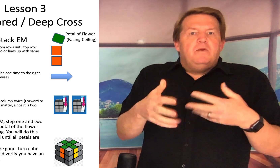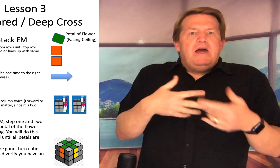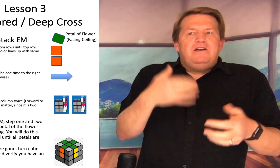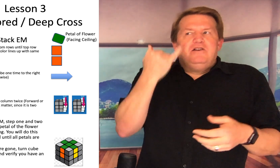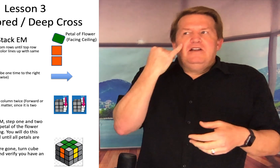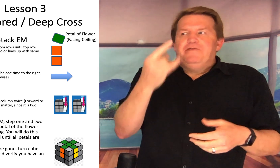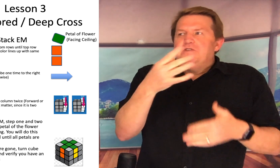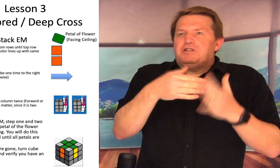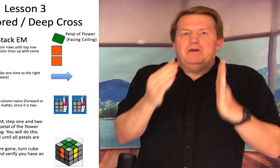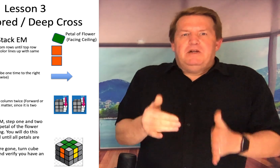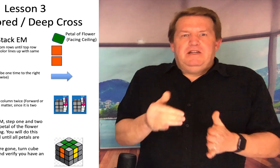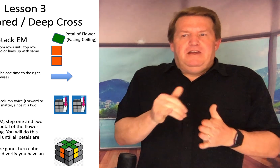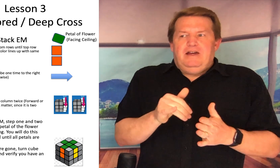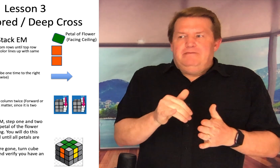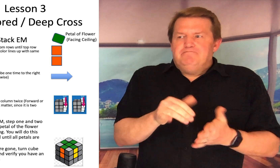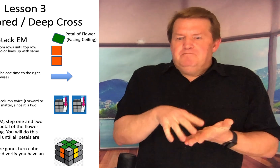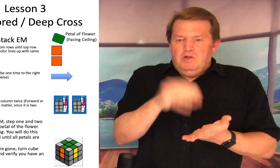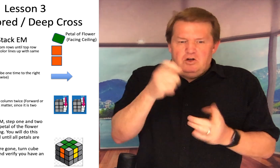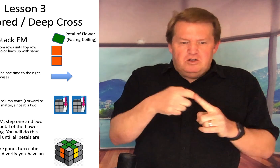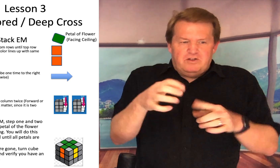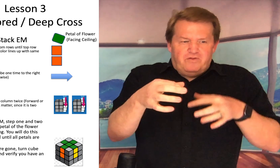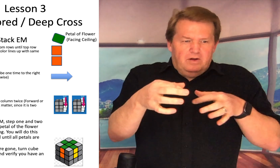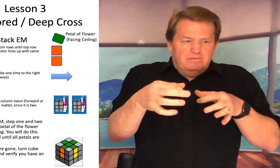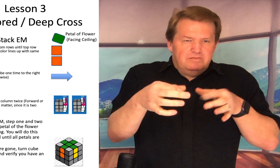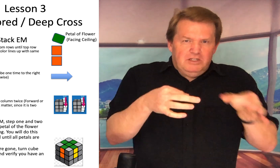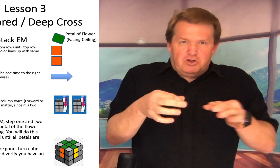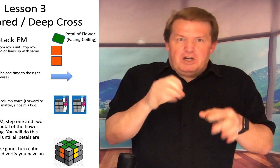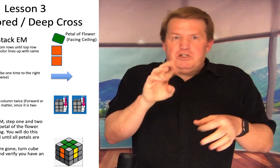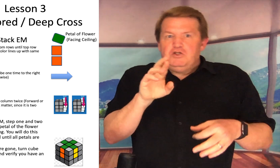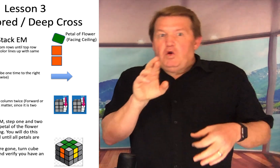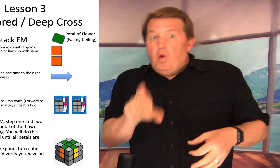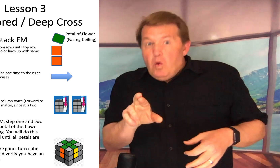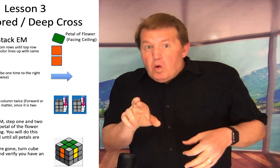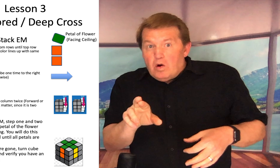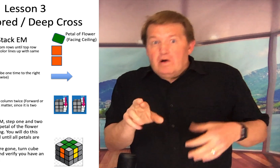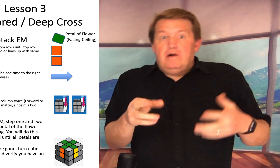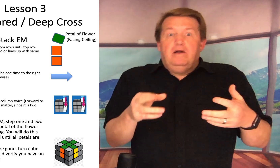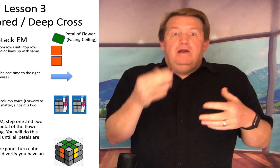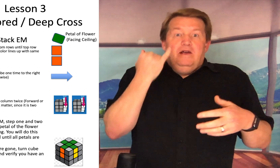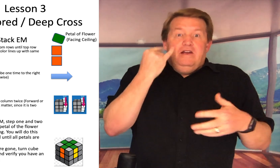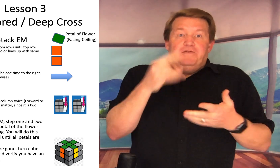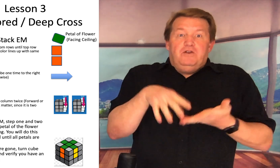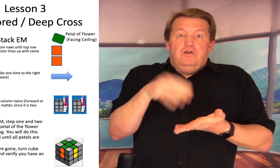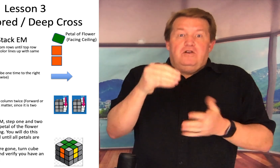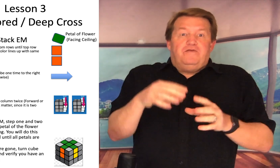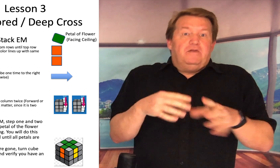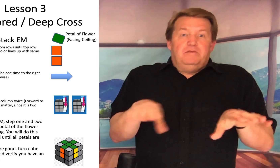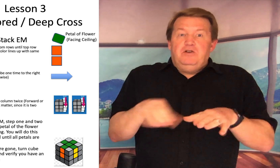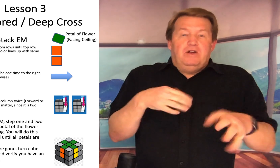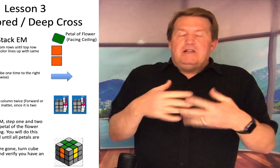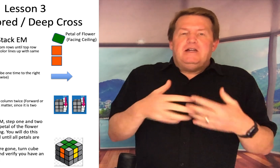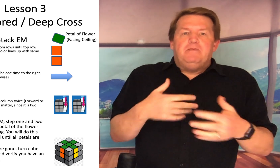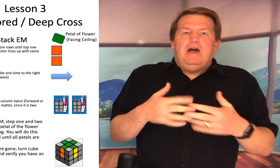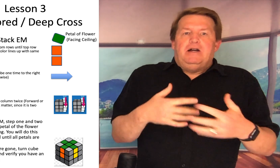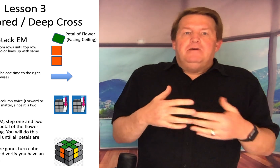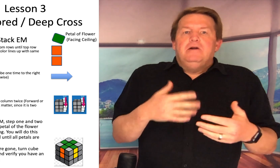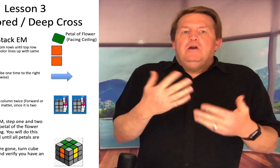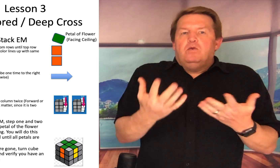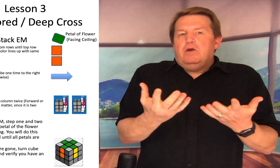matter if you're somebody that learns from instructions or if you learn from doing, it doesn't matter. What I want you